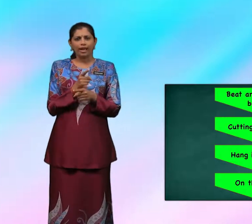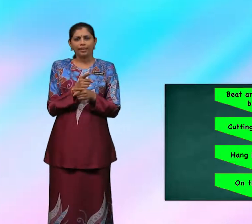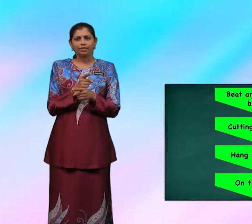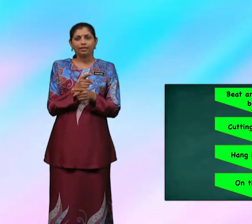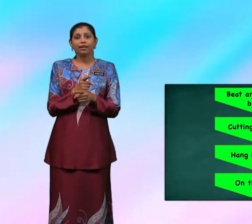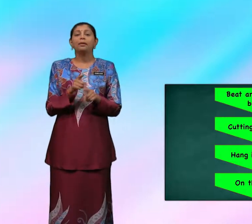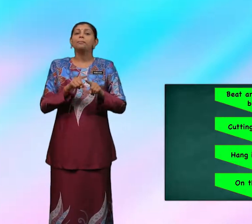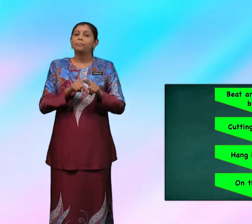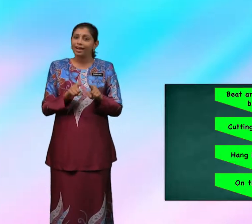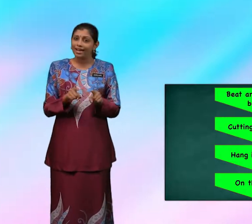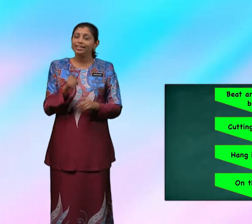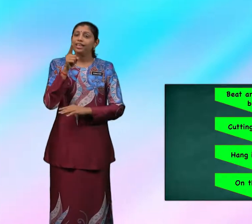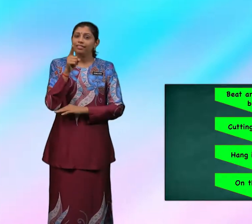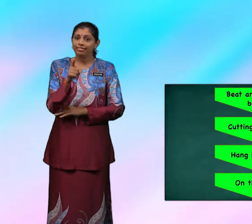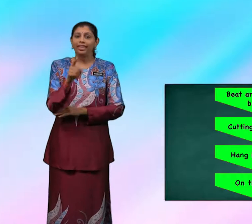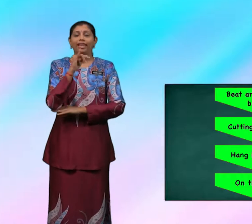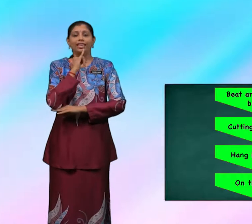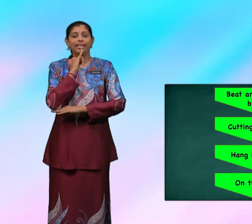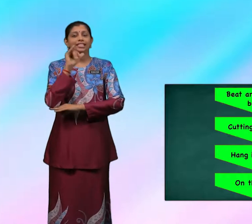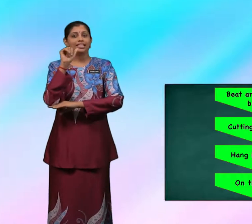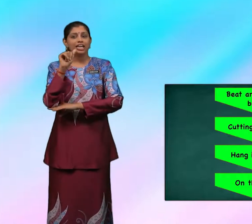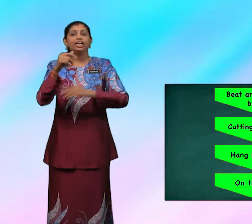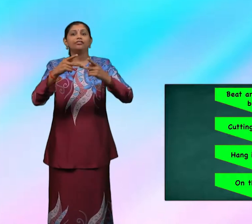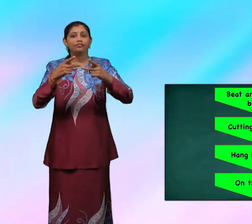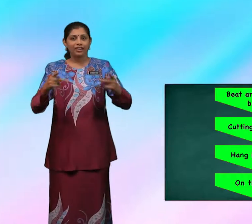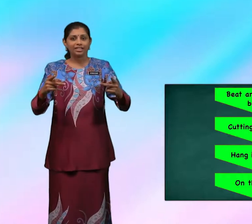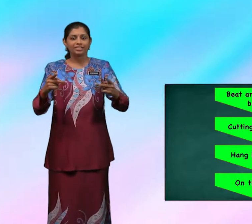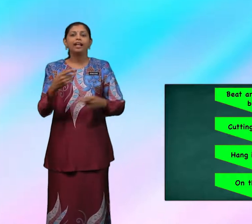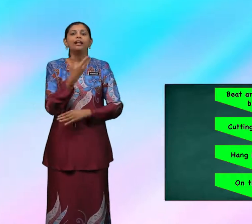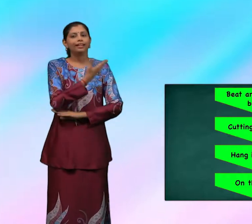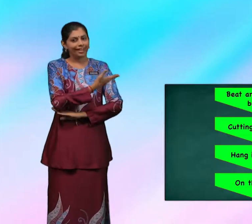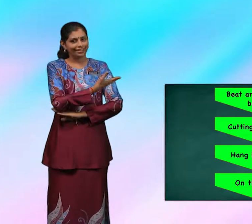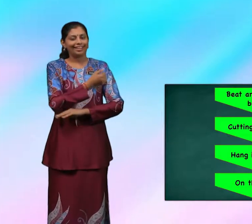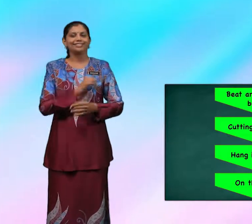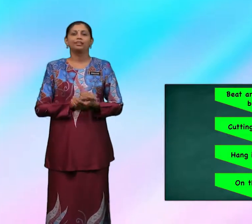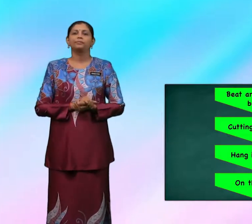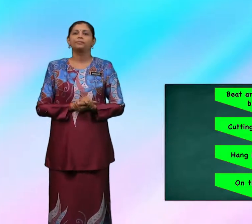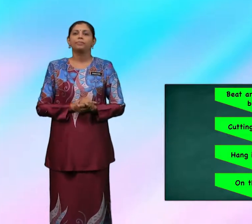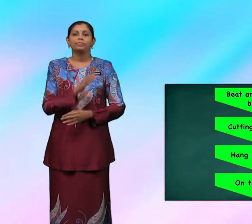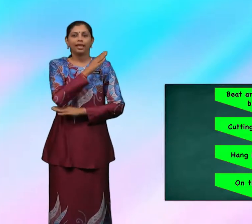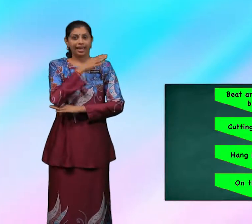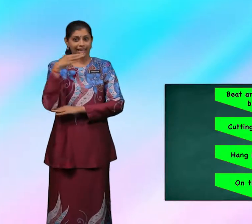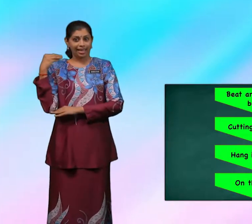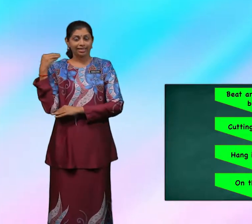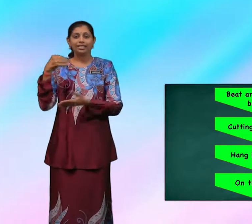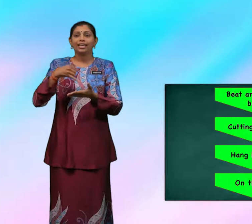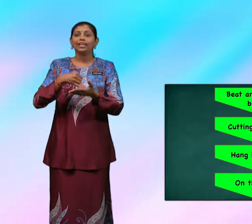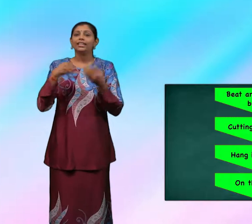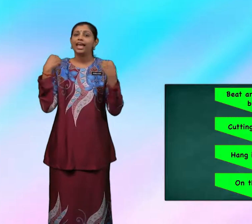right? But there is a phrase like that. And it